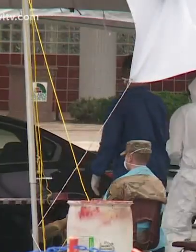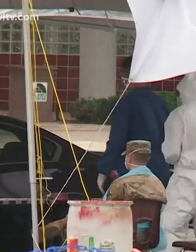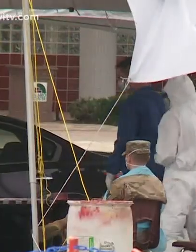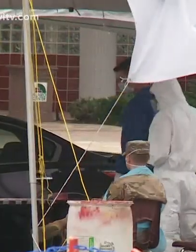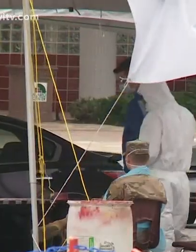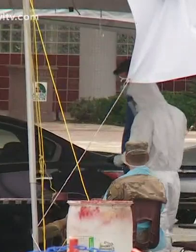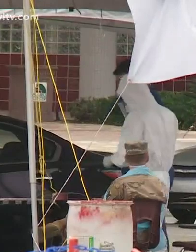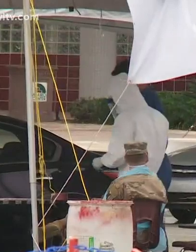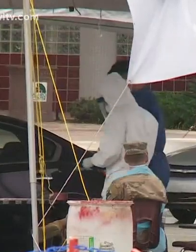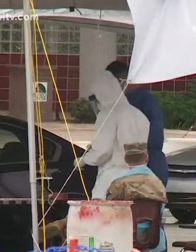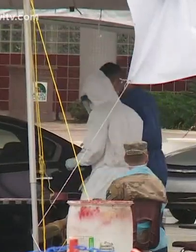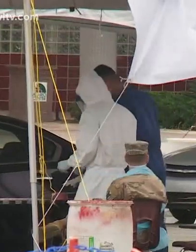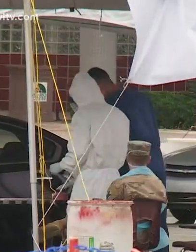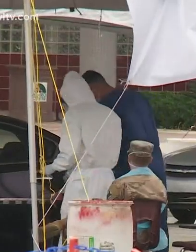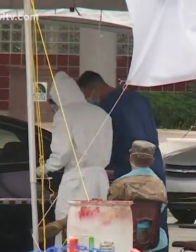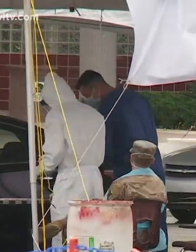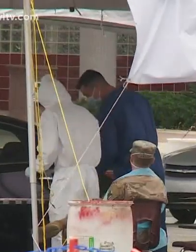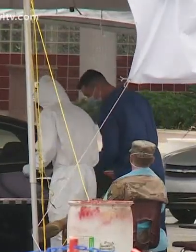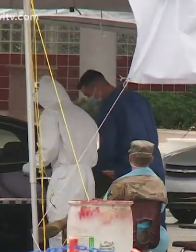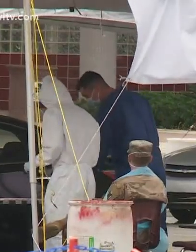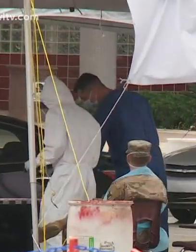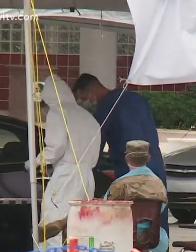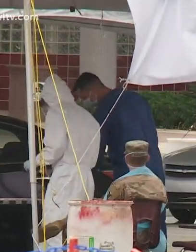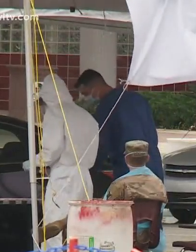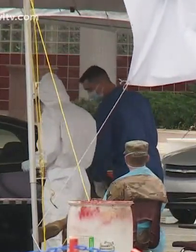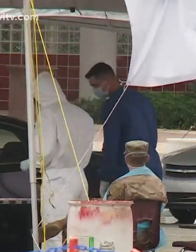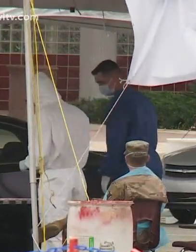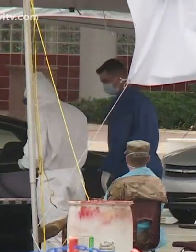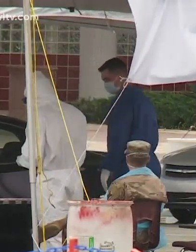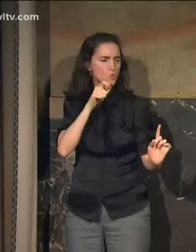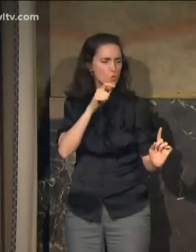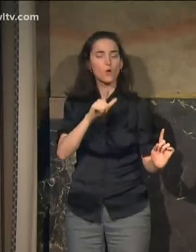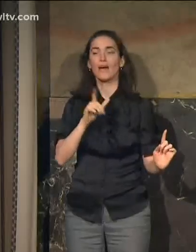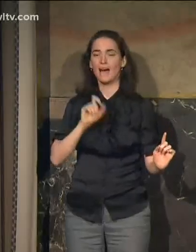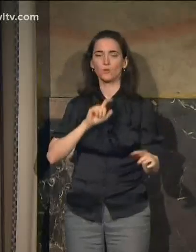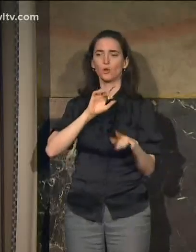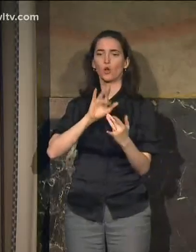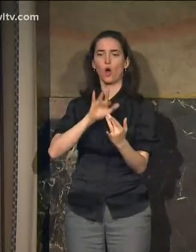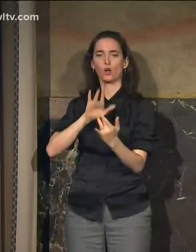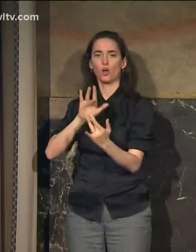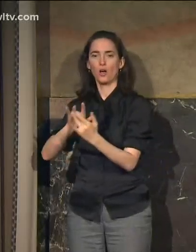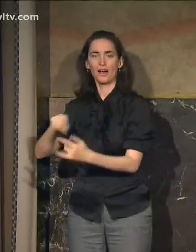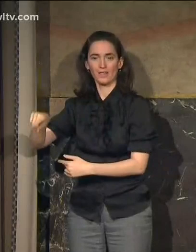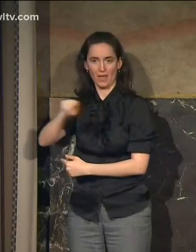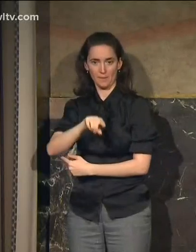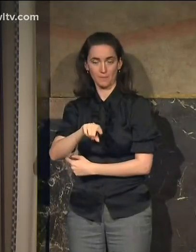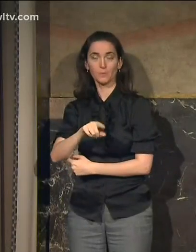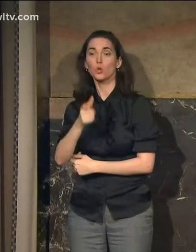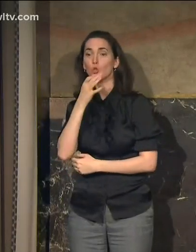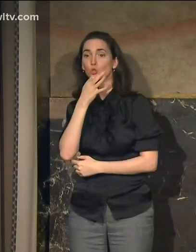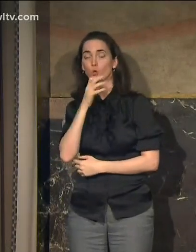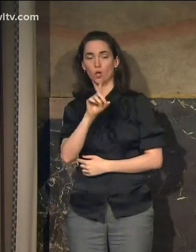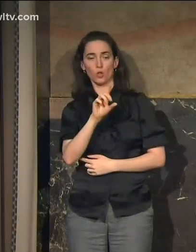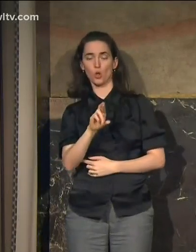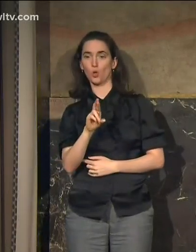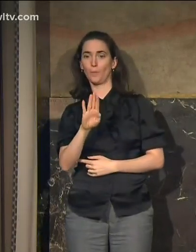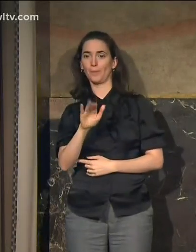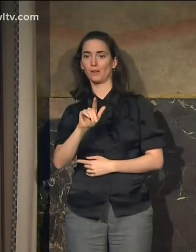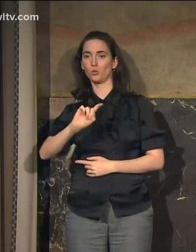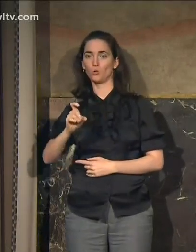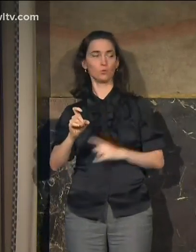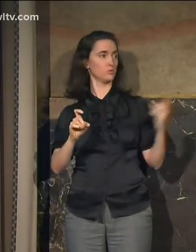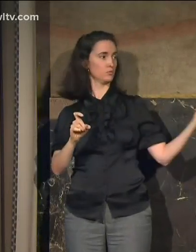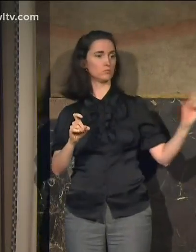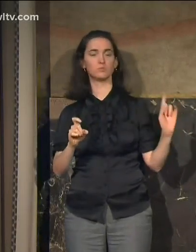Ramped up testing and contact tracing will go arm-in-arm going forward as Governor John Bel Edwards laid out Friday. They will be